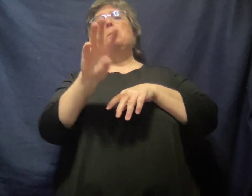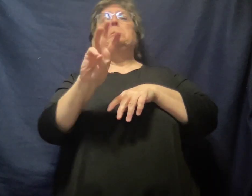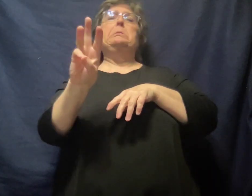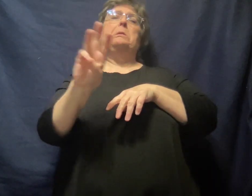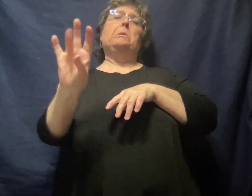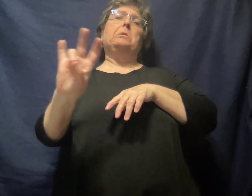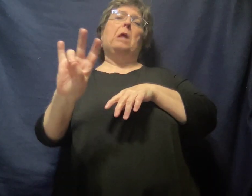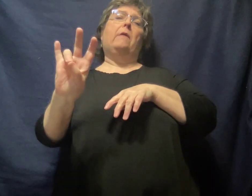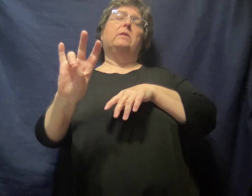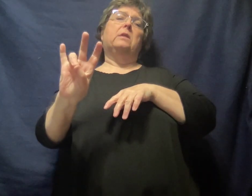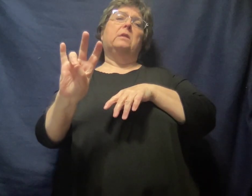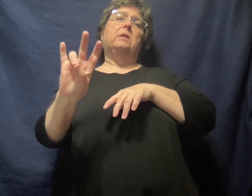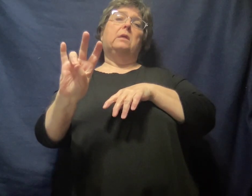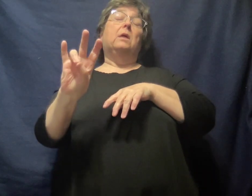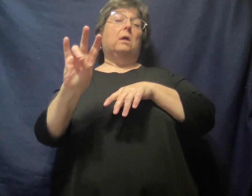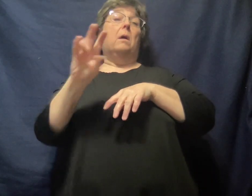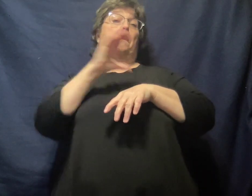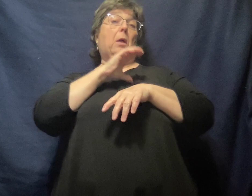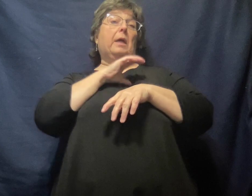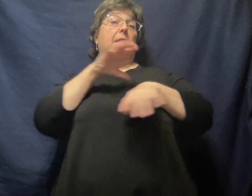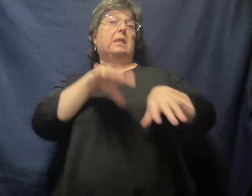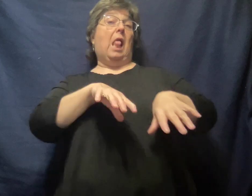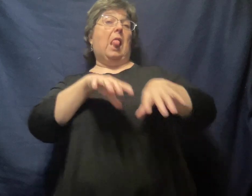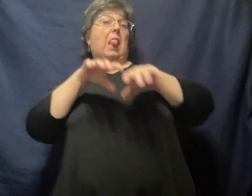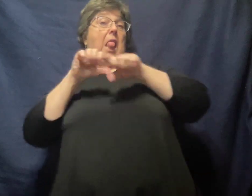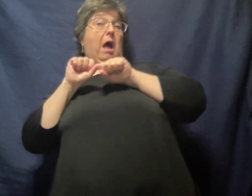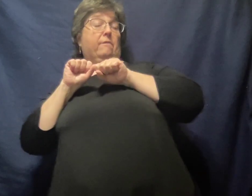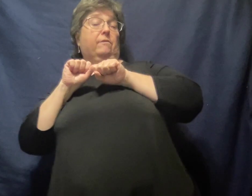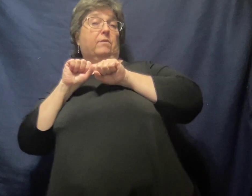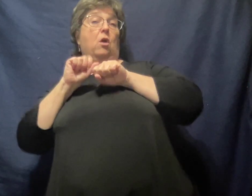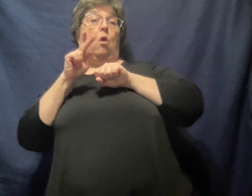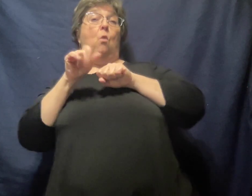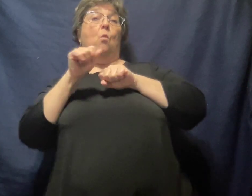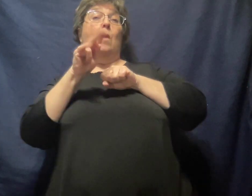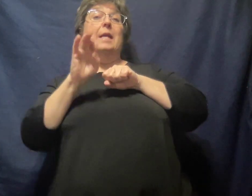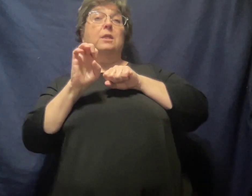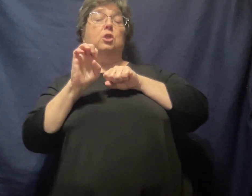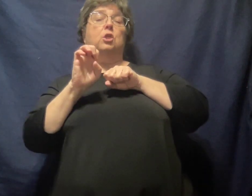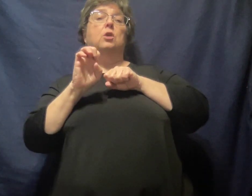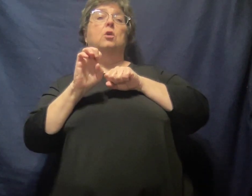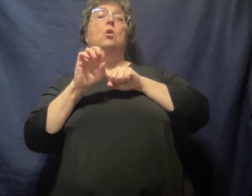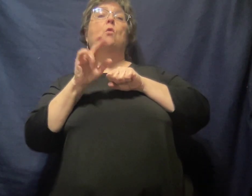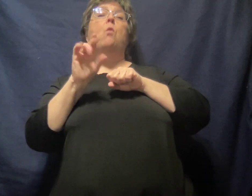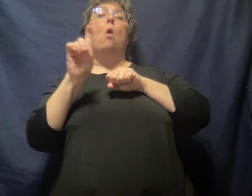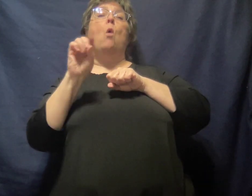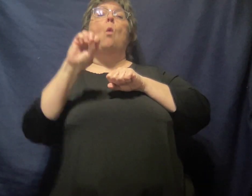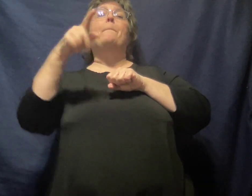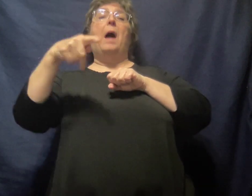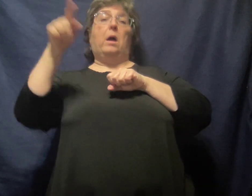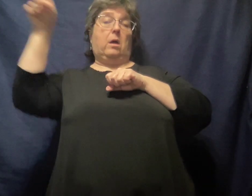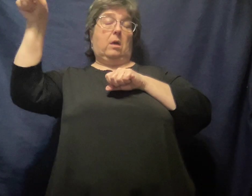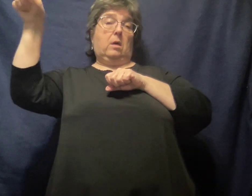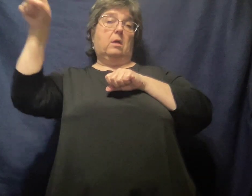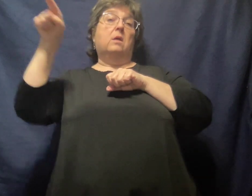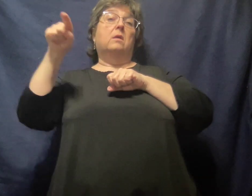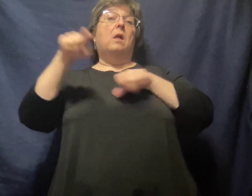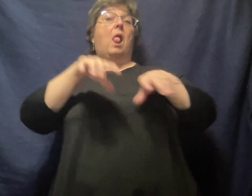of the deputies left Ridge Road, where we're stationed out in Orchard Park, and left and made it their